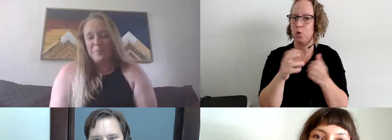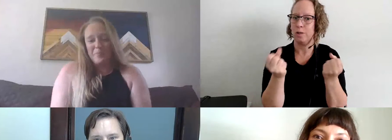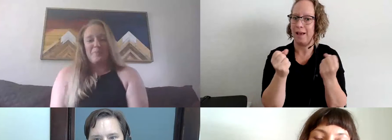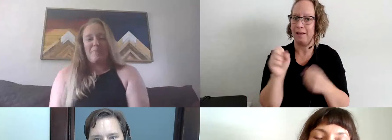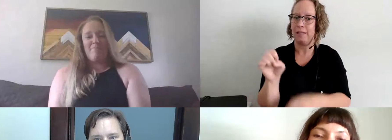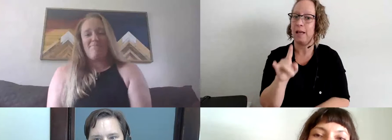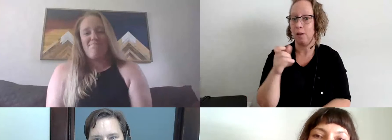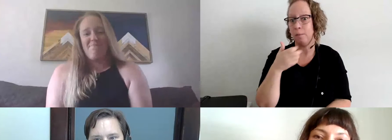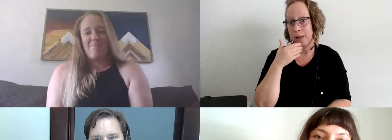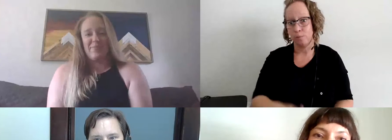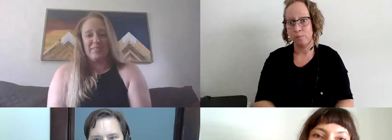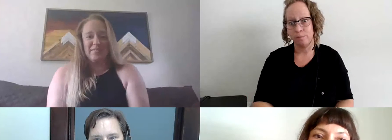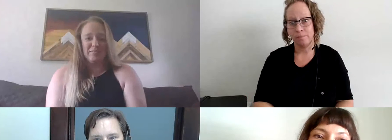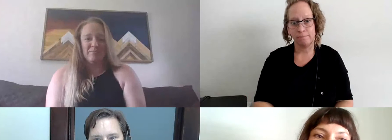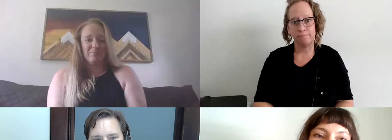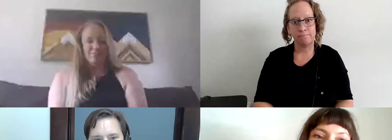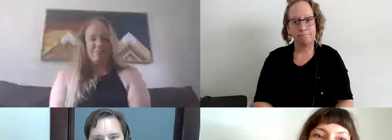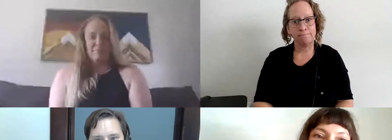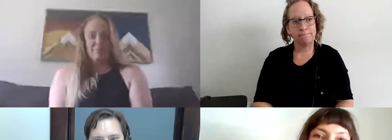better.